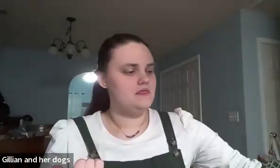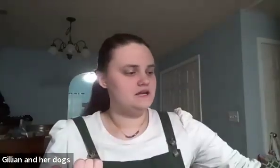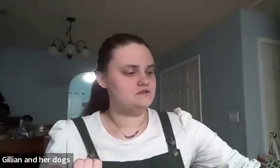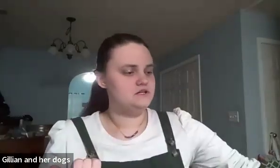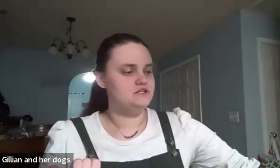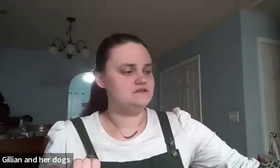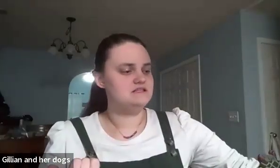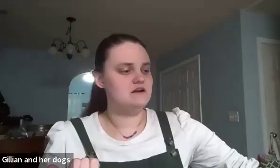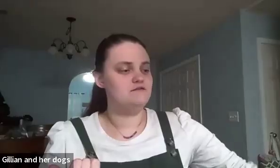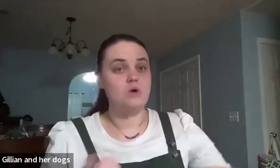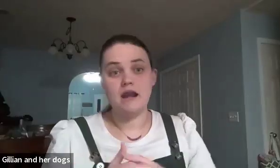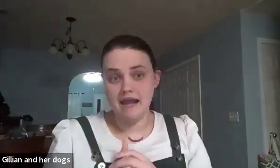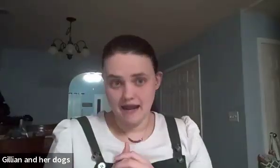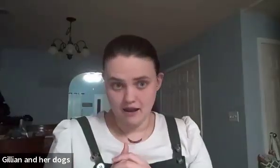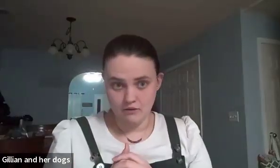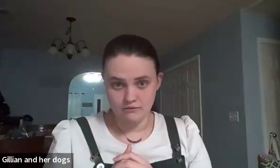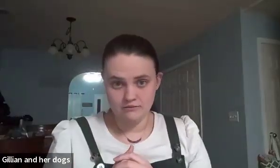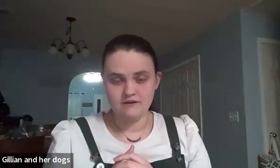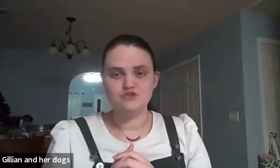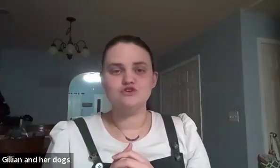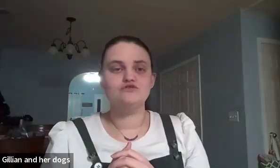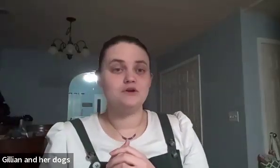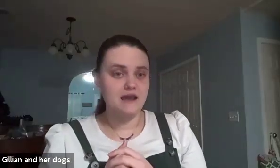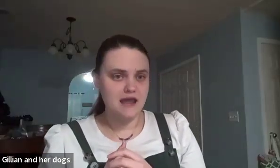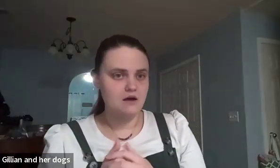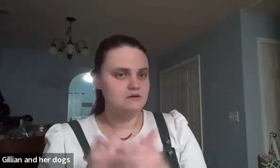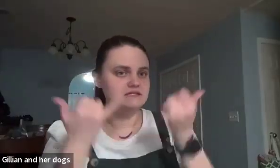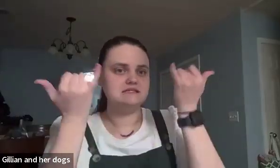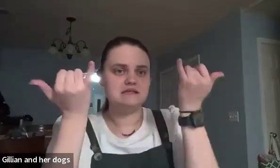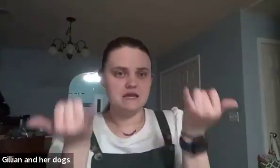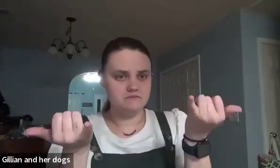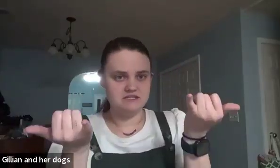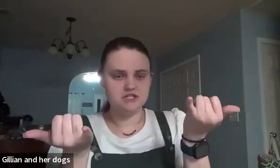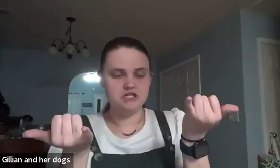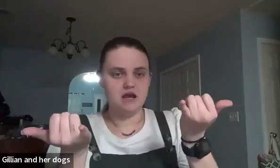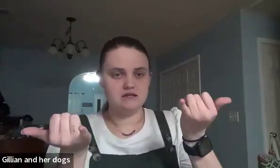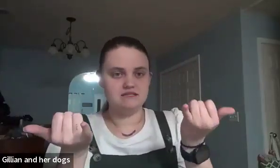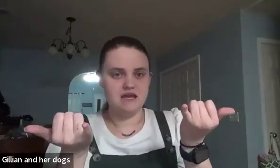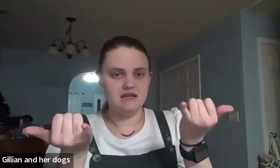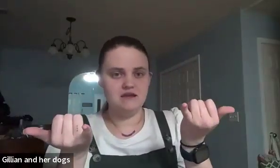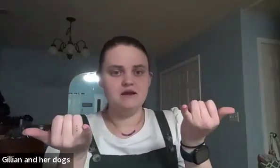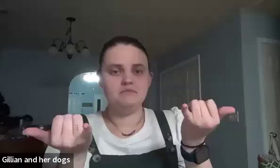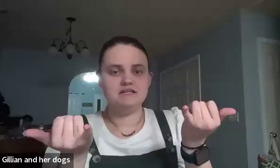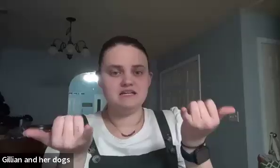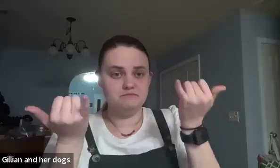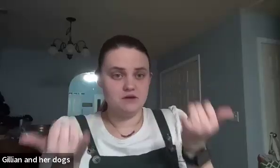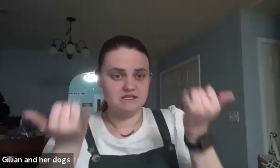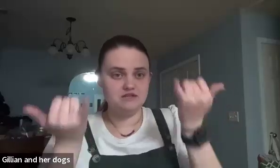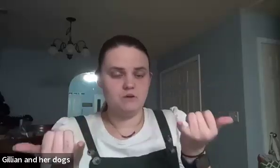The next one we're going to do is the sign for now. So for now, same position as today, but instead of bouncing it